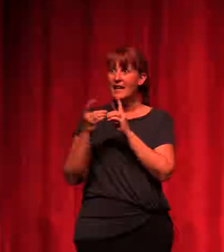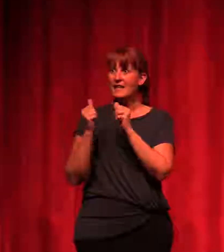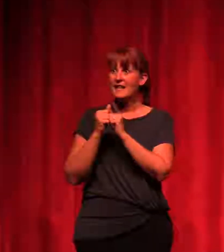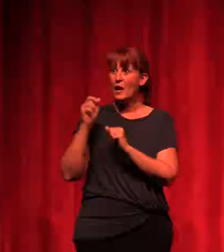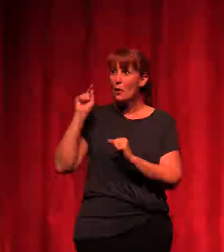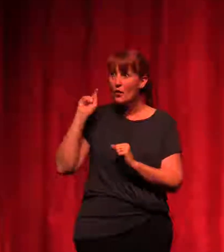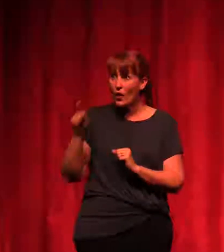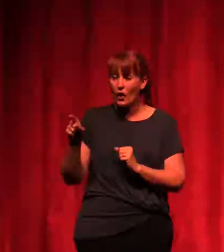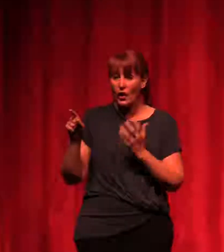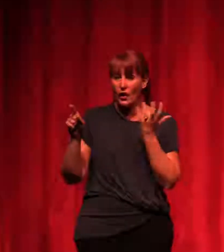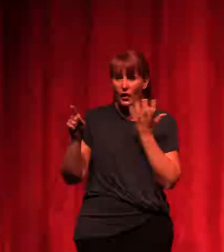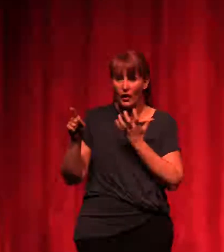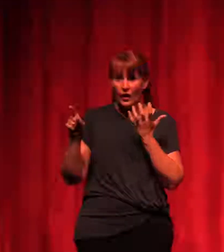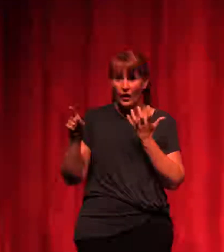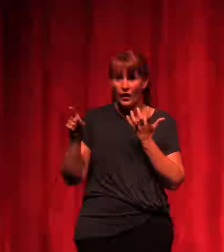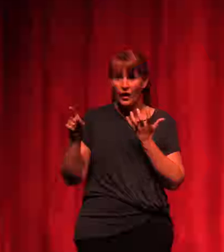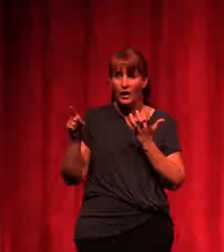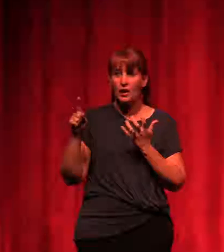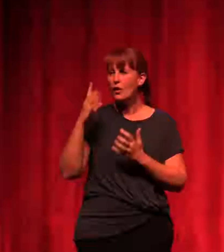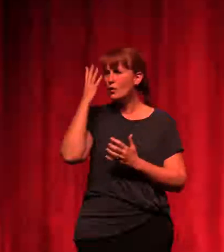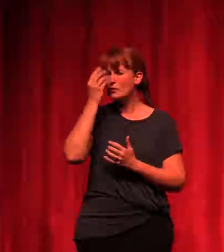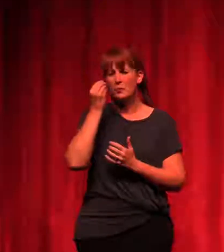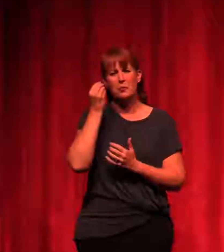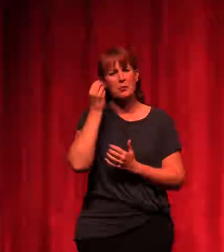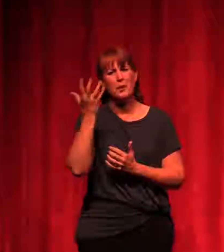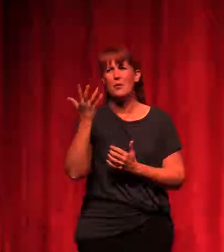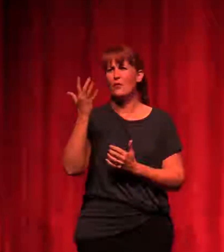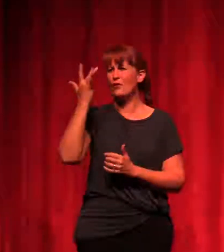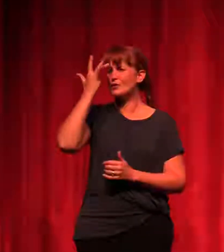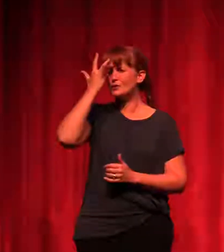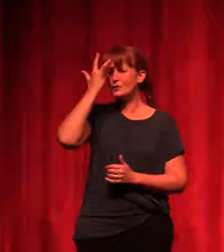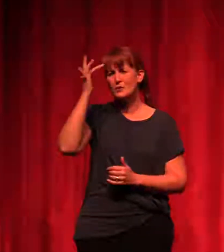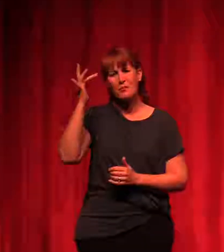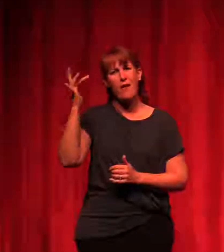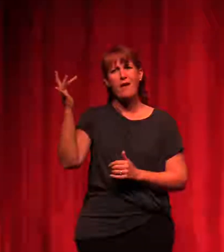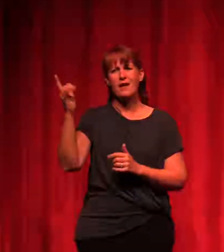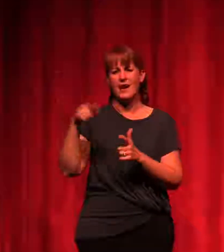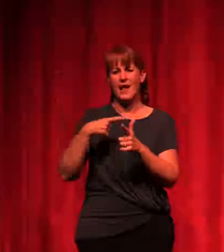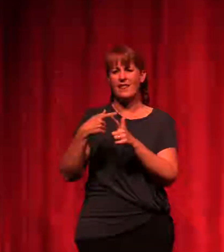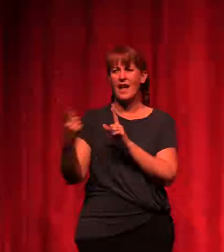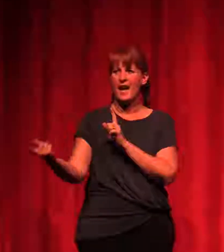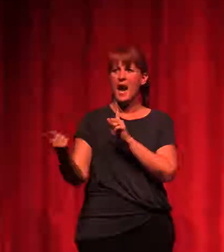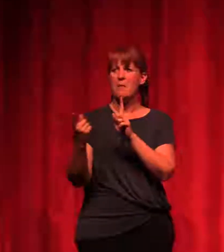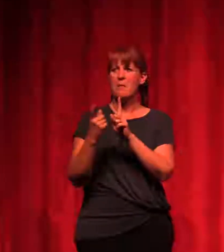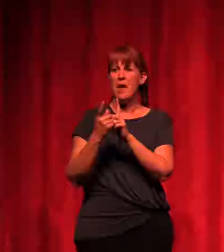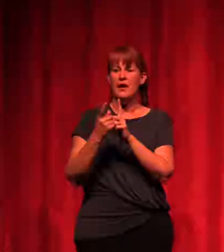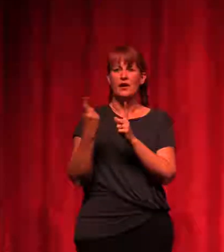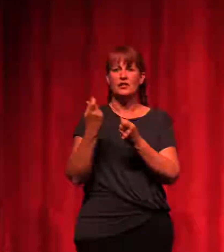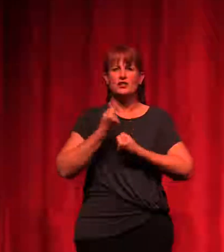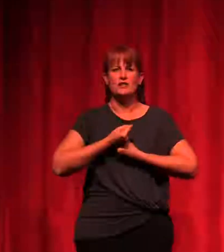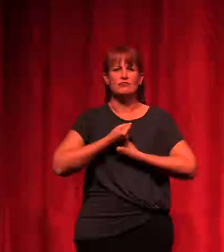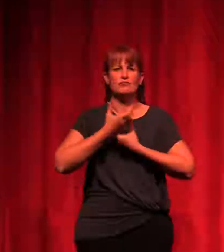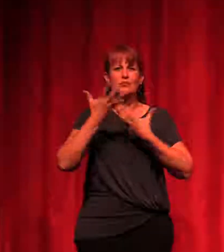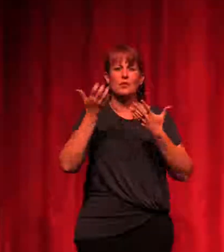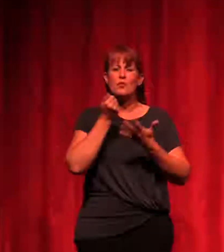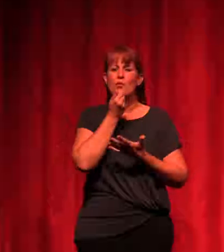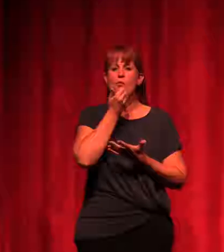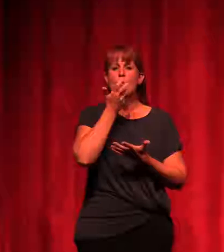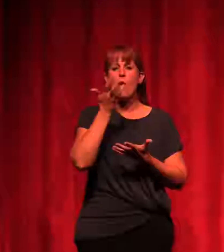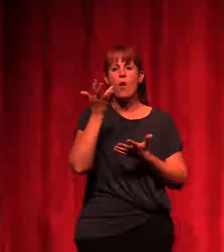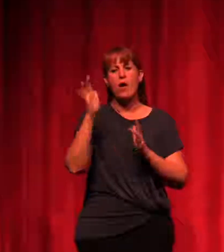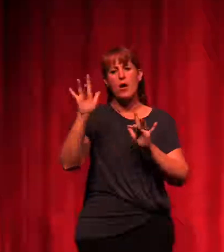her? And she was so beautiful and she seemed smart, and then I met her and she just exuded this warmth and